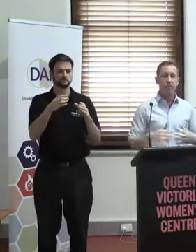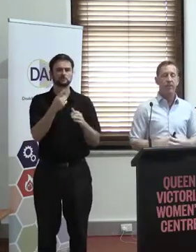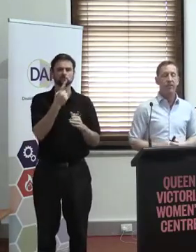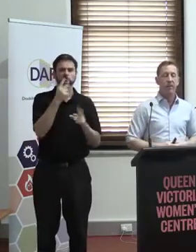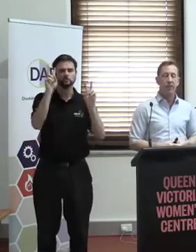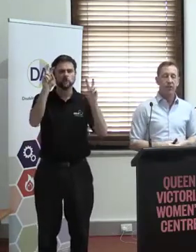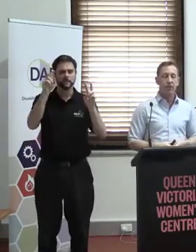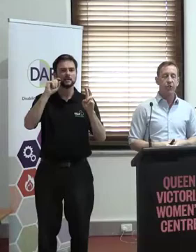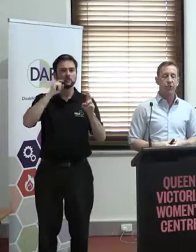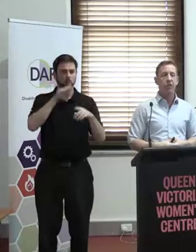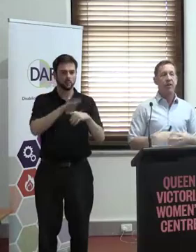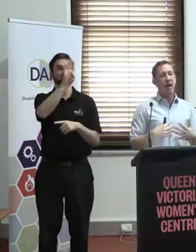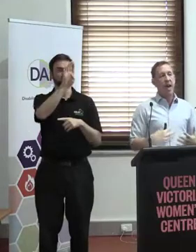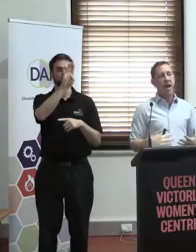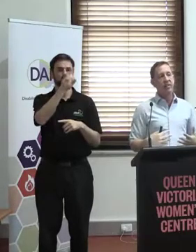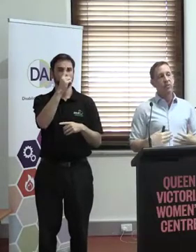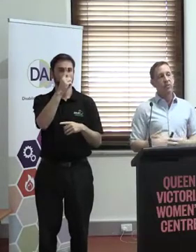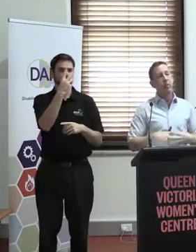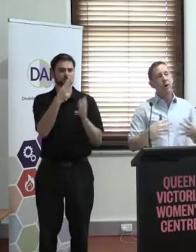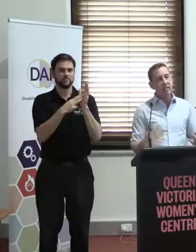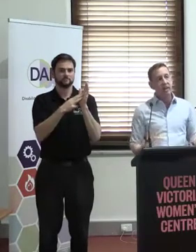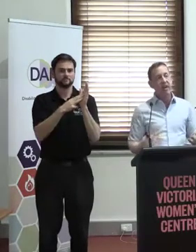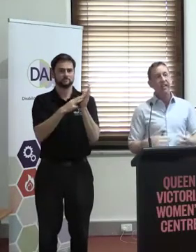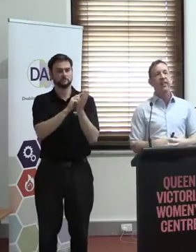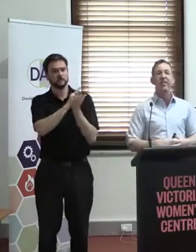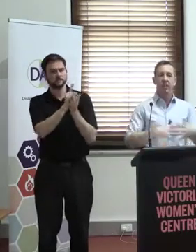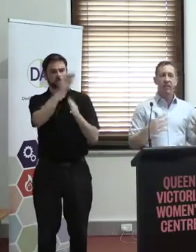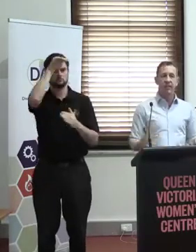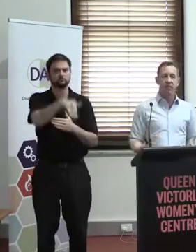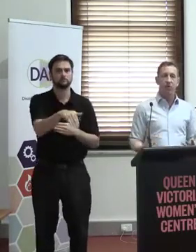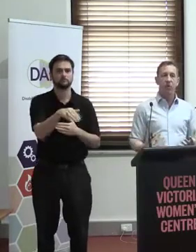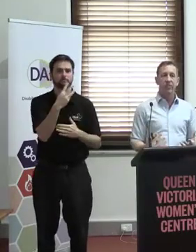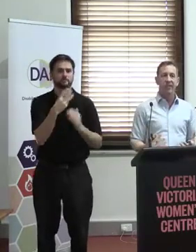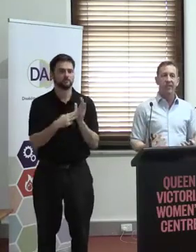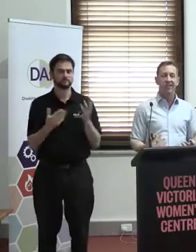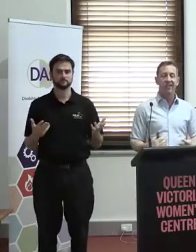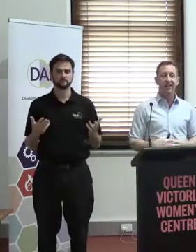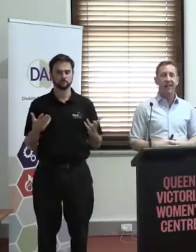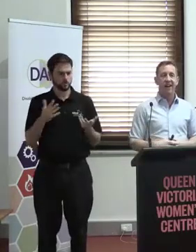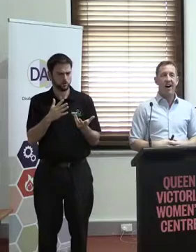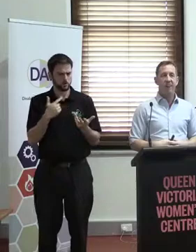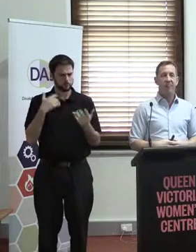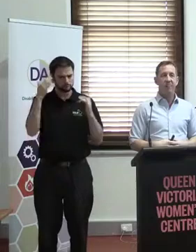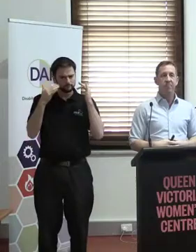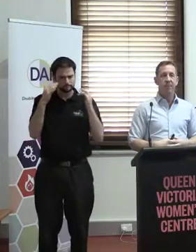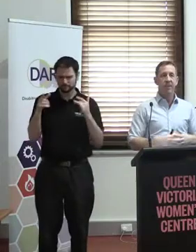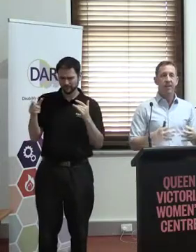particular topic or issue. And we wonder if everyone is reporting